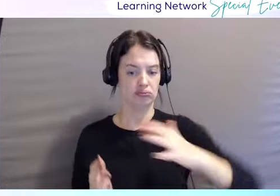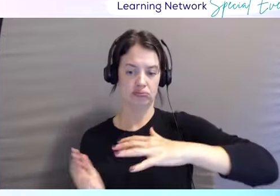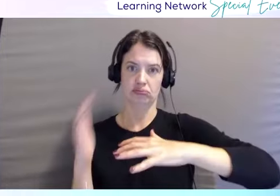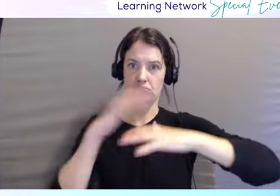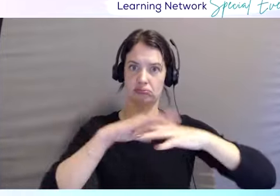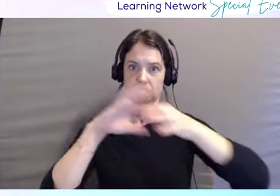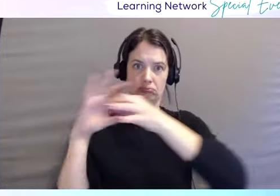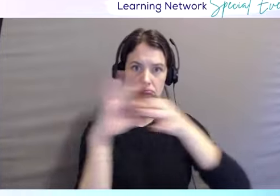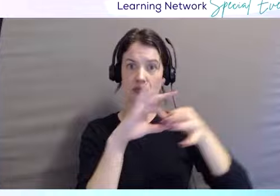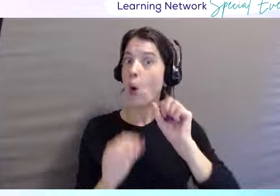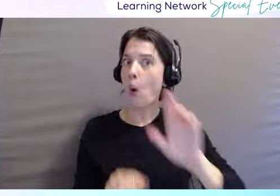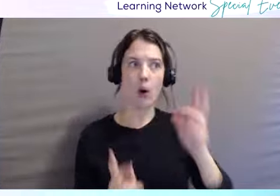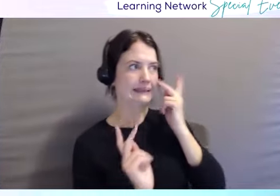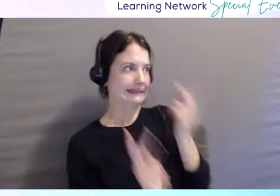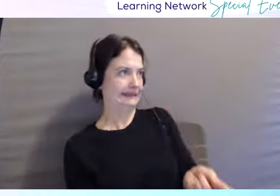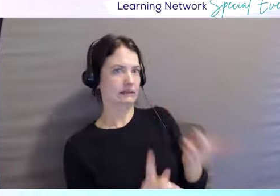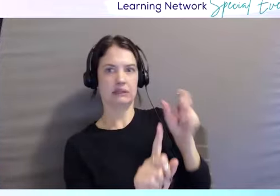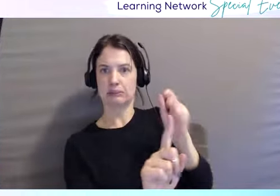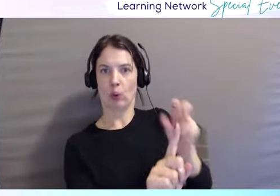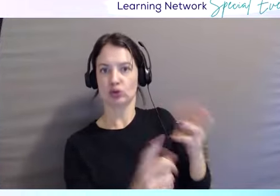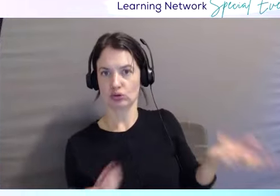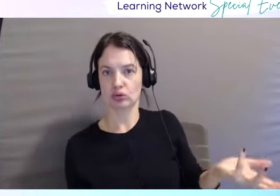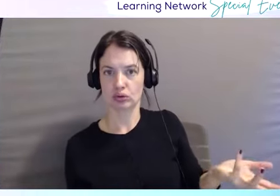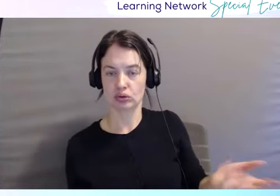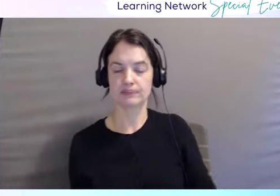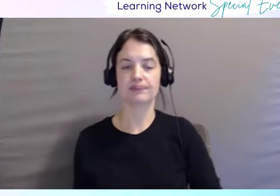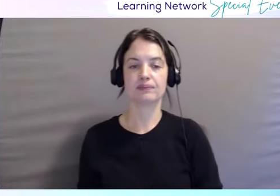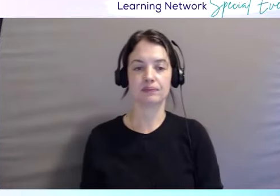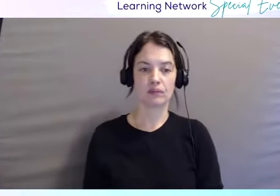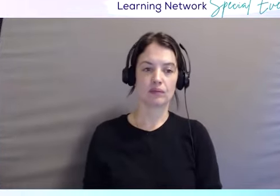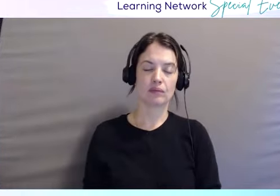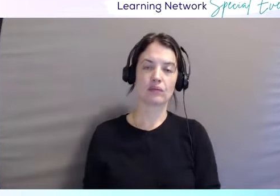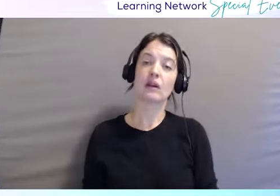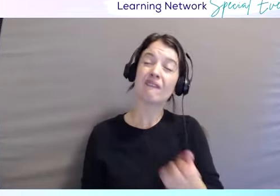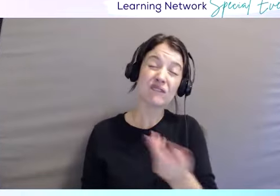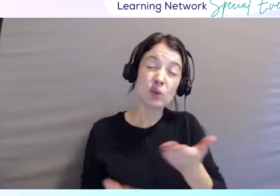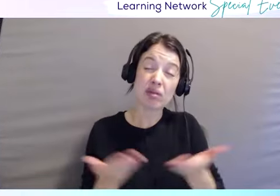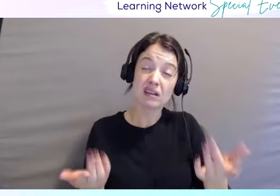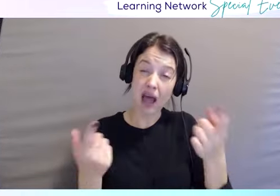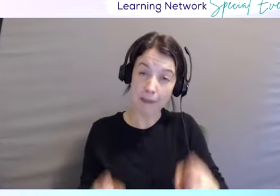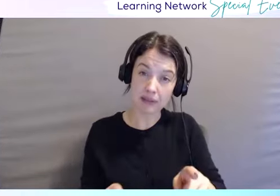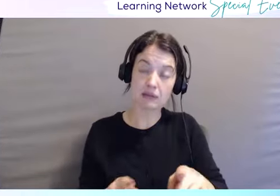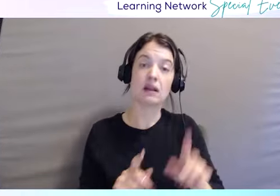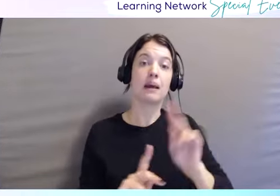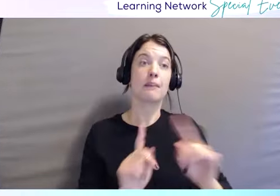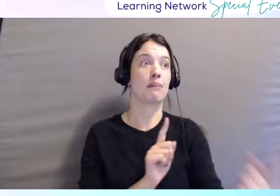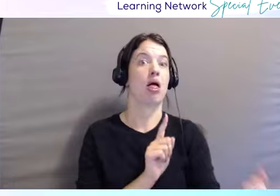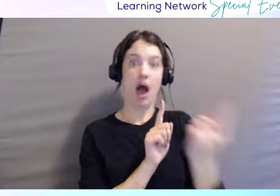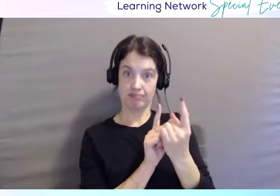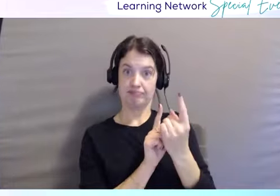So, simultaneously, you've got a couple of things going on here. You've got the perpetration and efforts to explain that. And then you've got coping